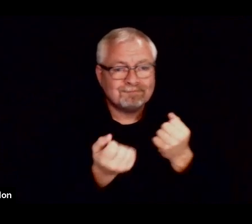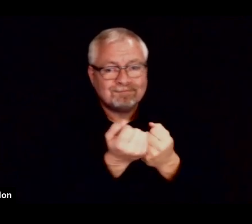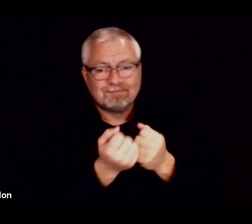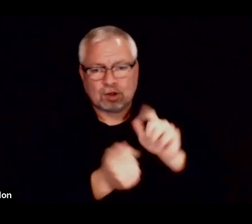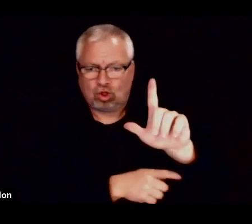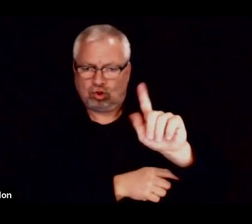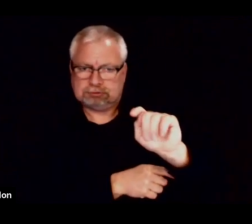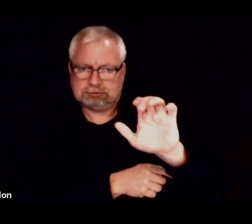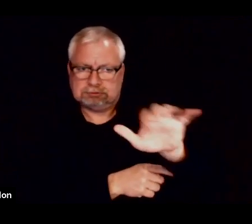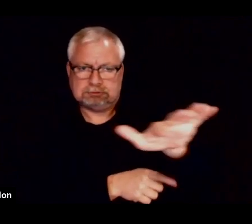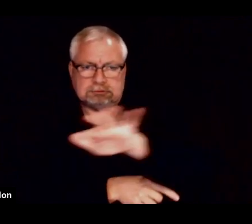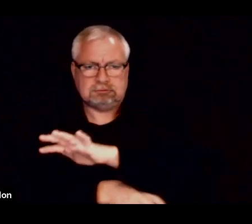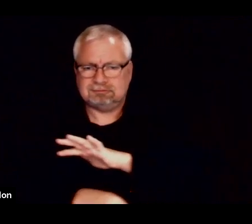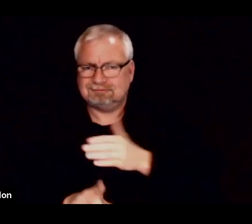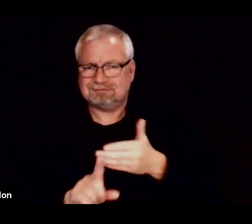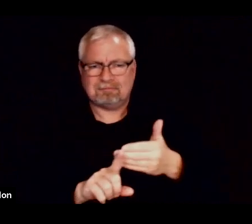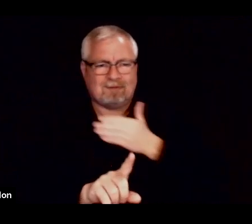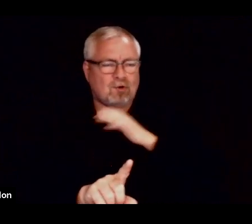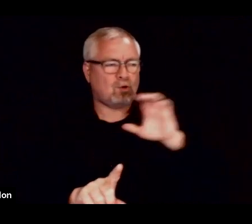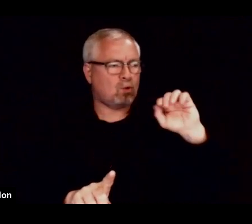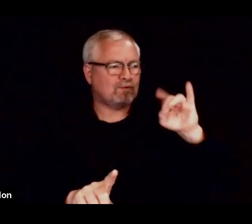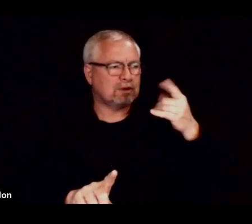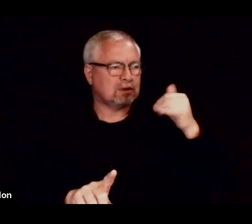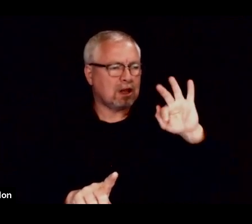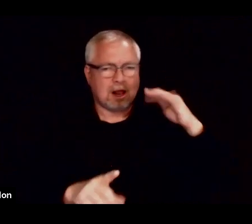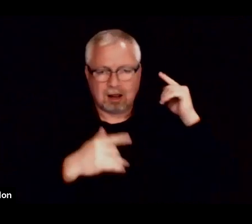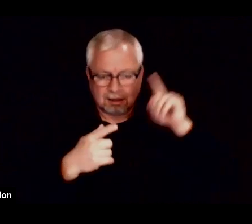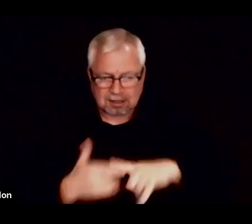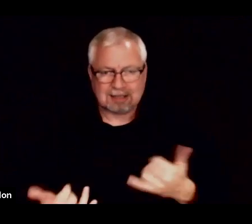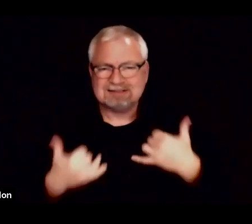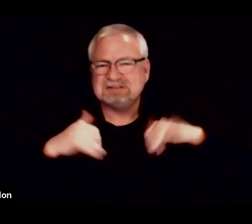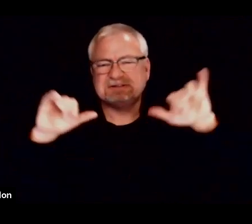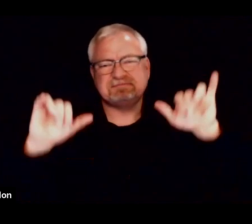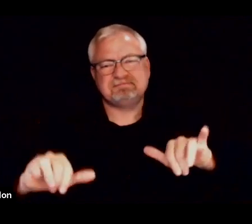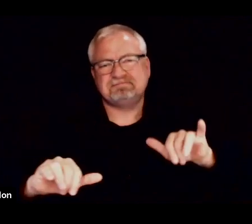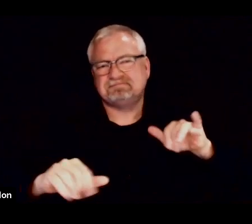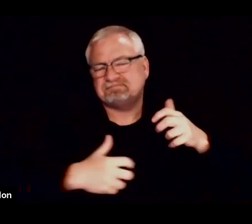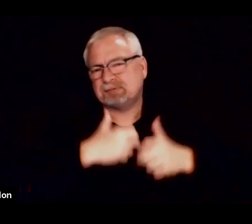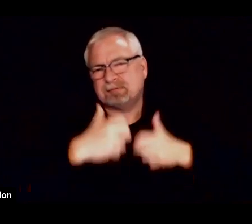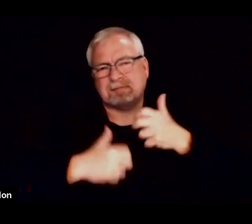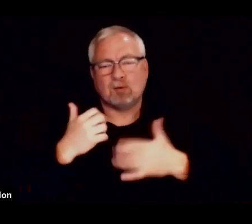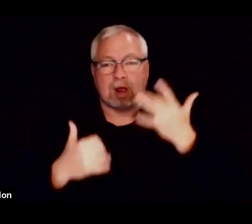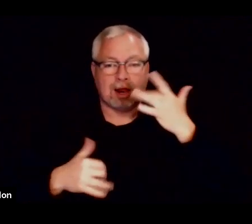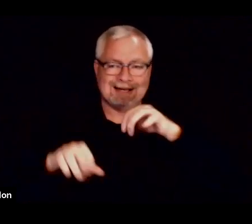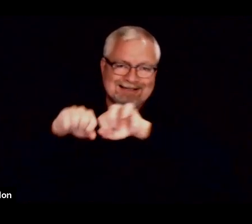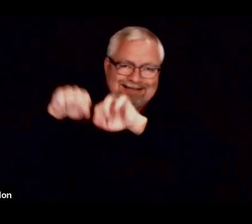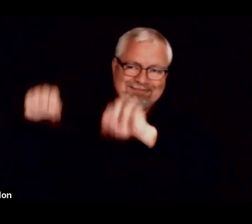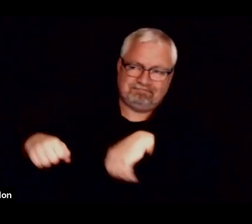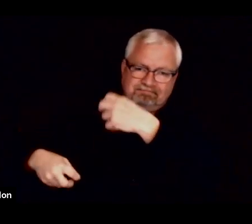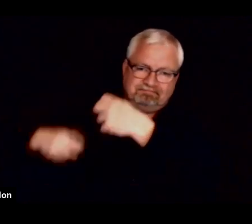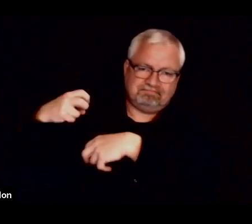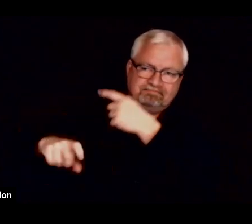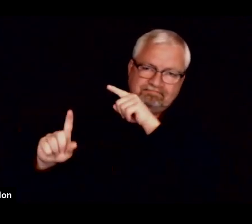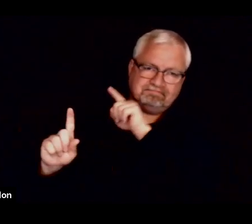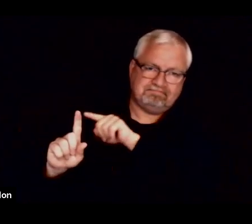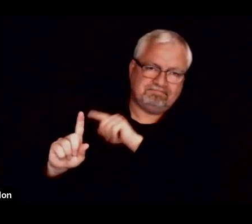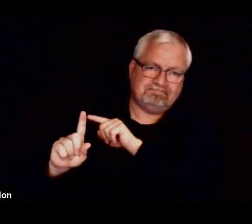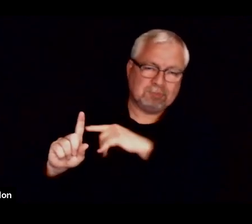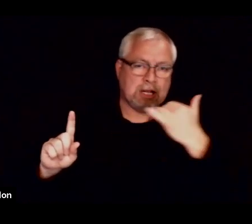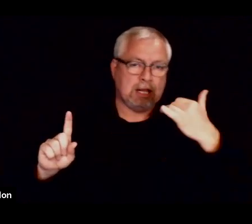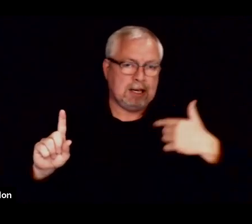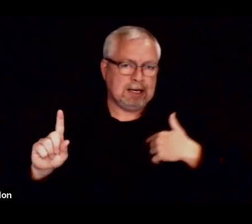is a truly systemic issue that's been building over years. And the COVID-19 pandemic has just